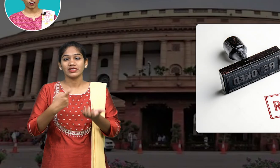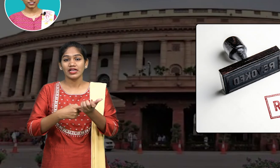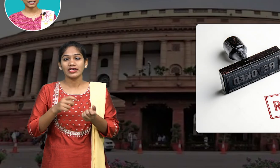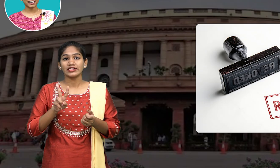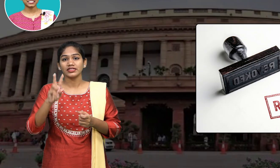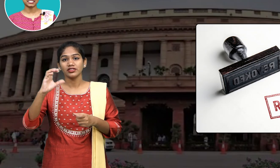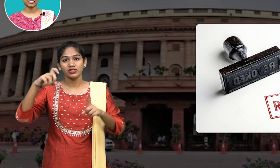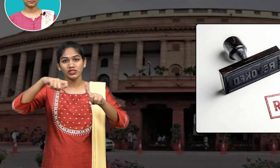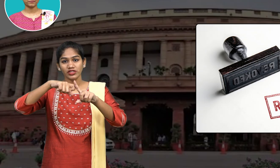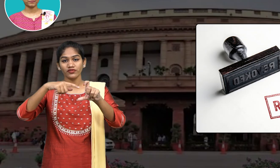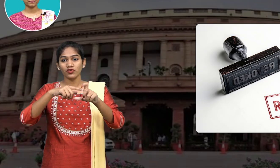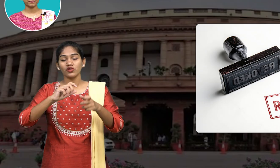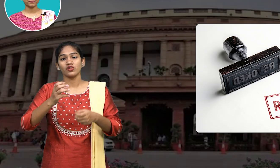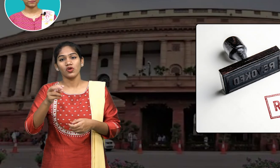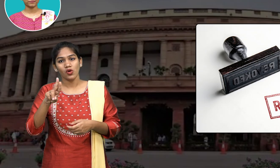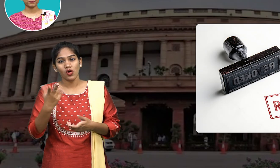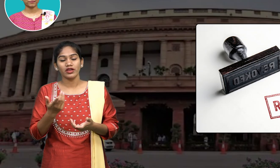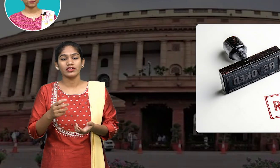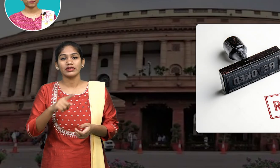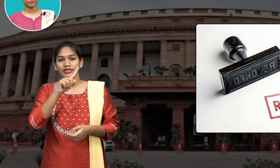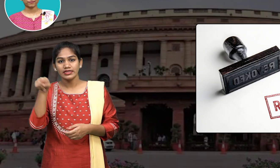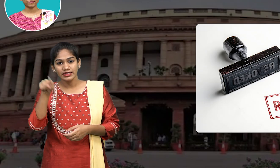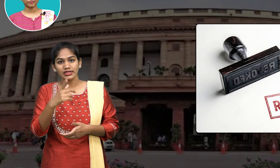revoke or cancel.